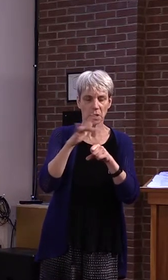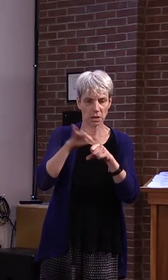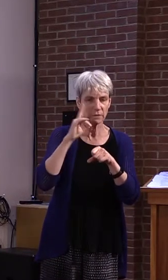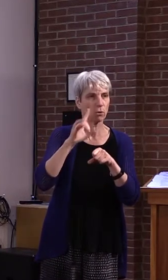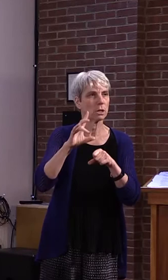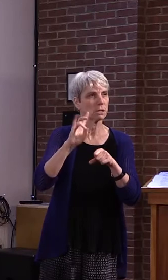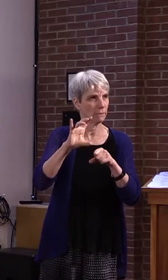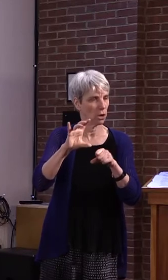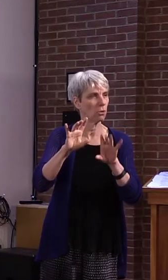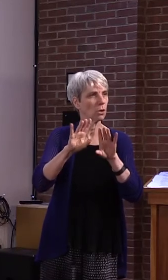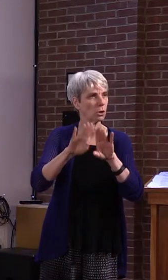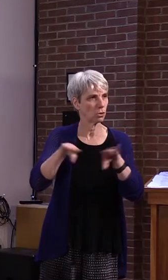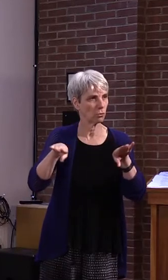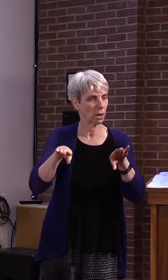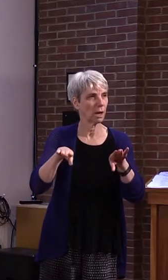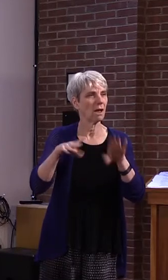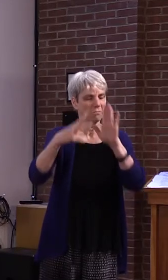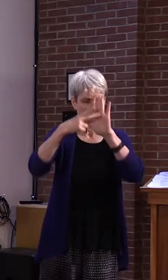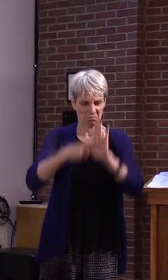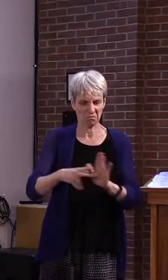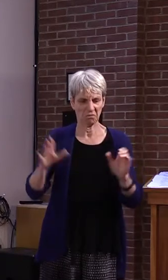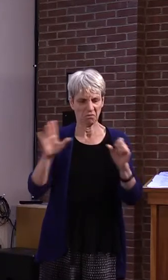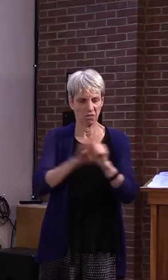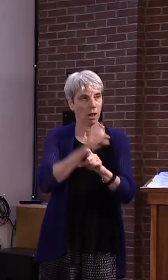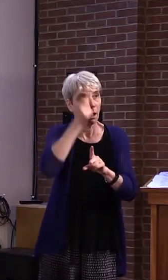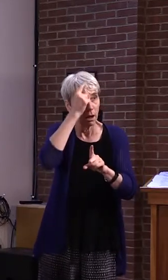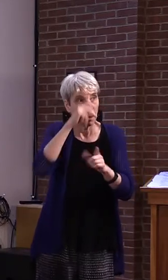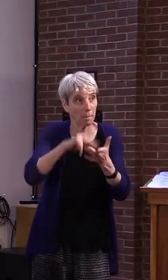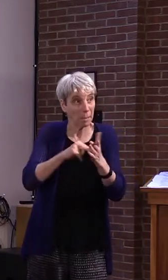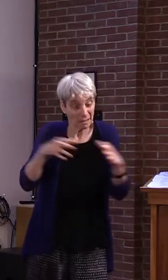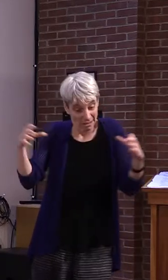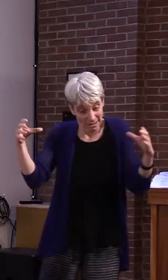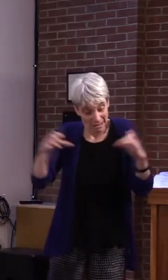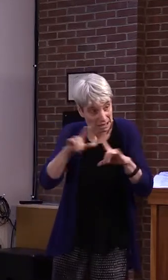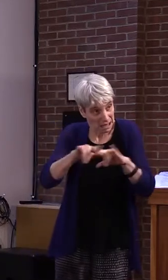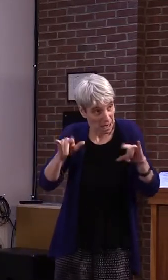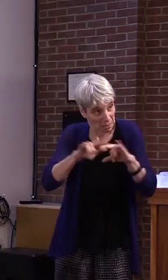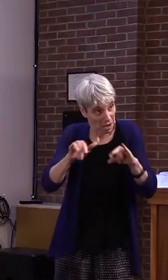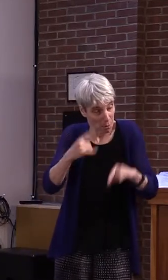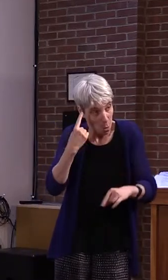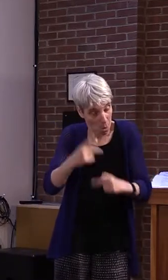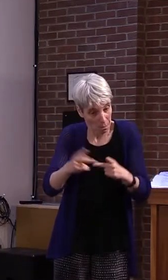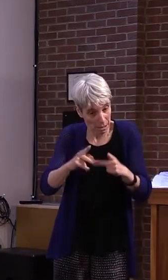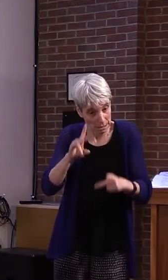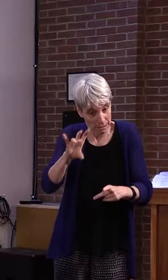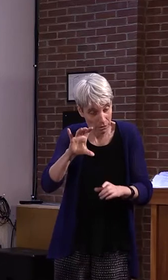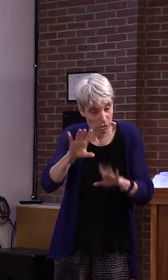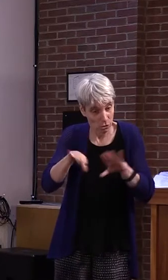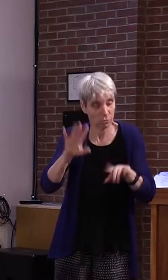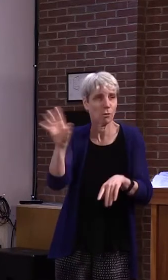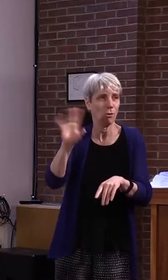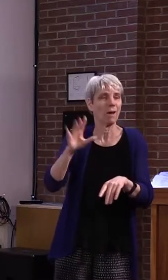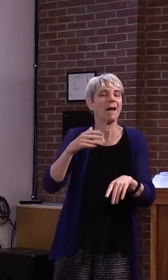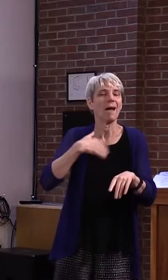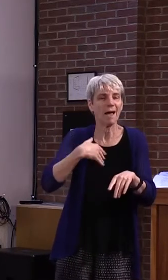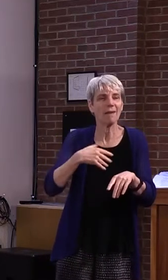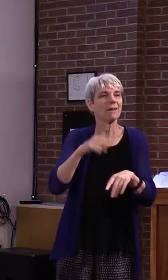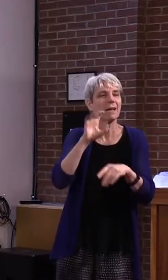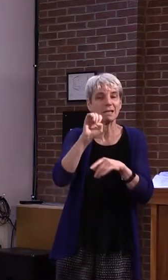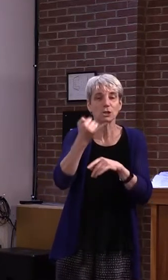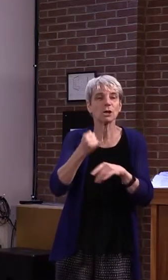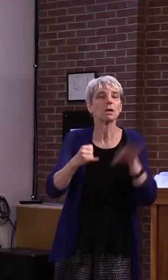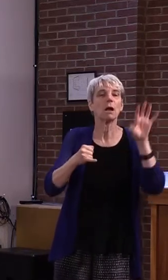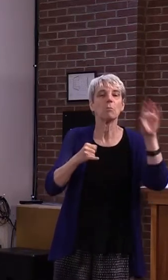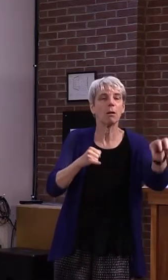700 kids in one spot. I just want people to be aware of that. That's going to be in multiple locations at